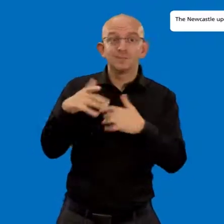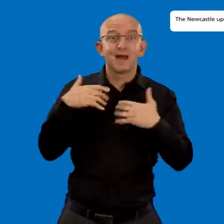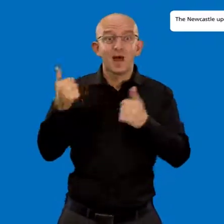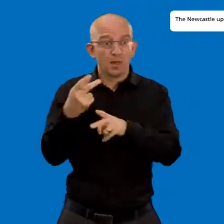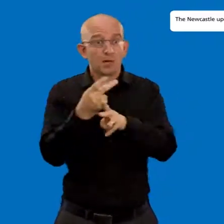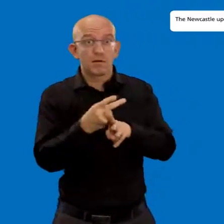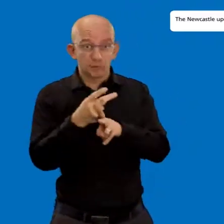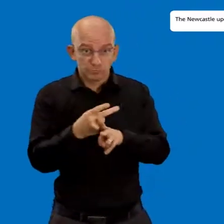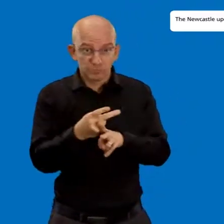Community Health.